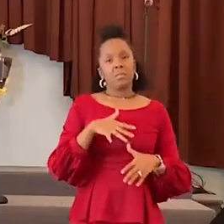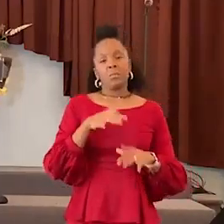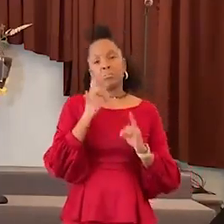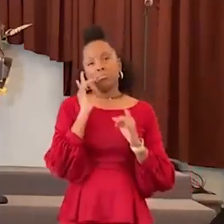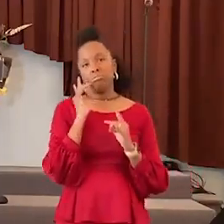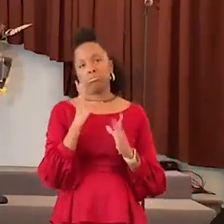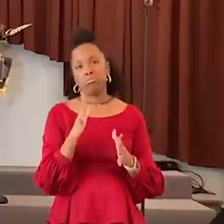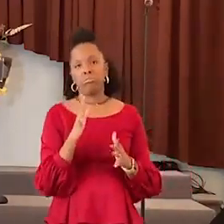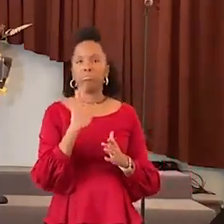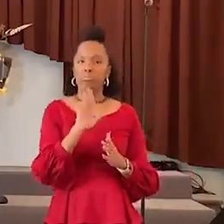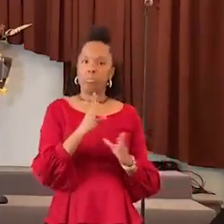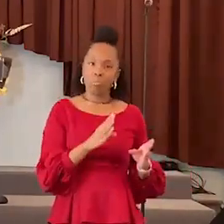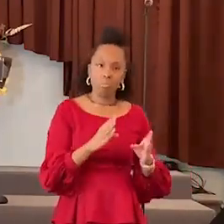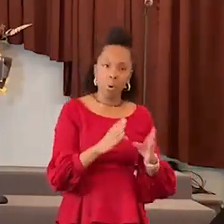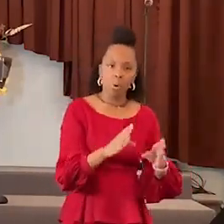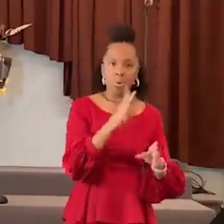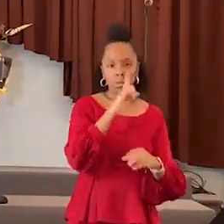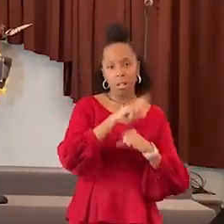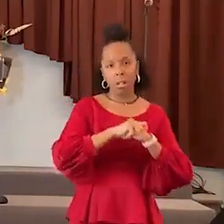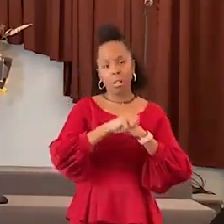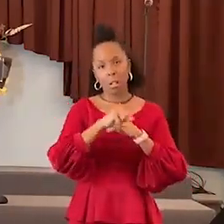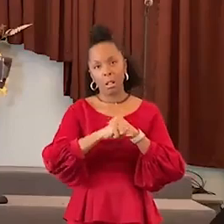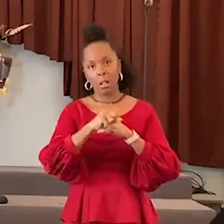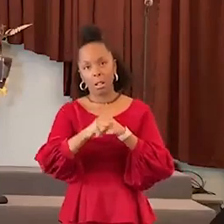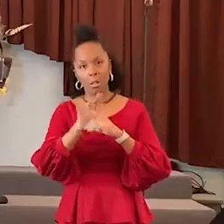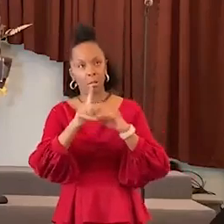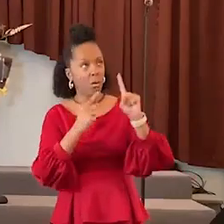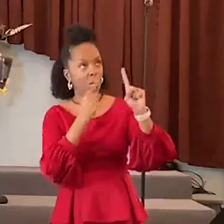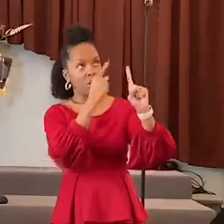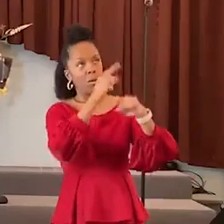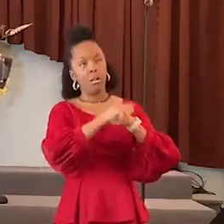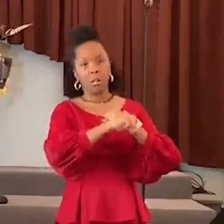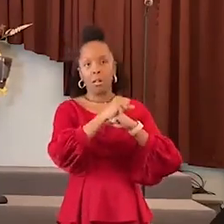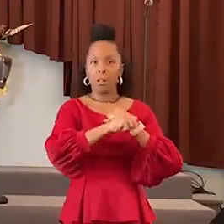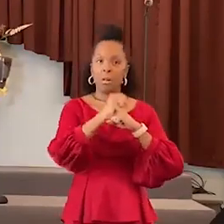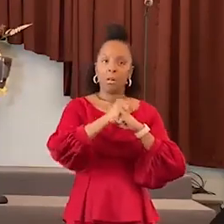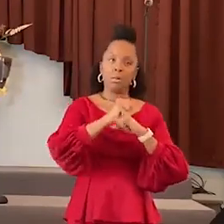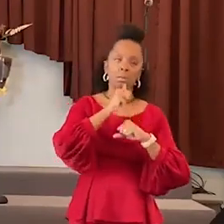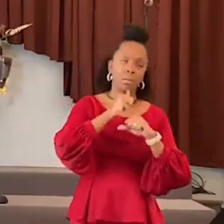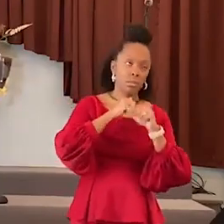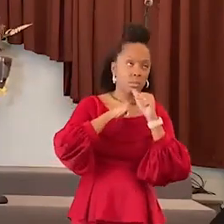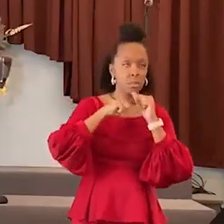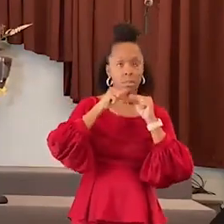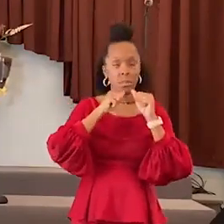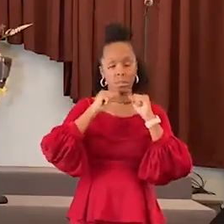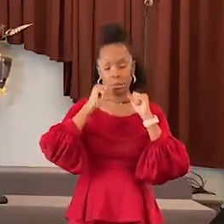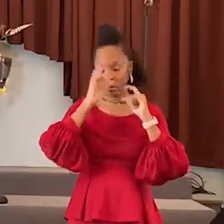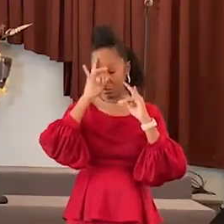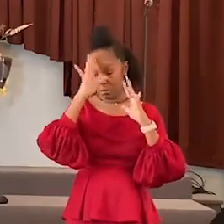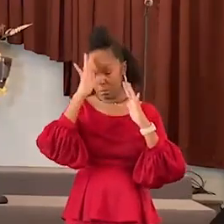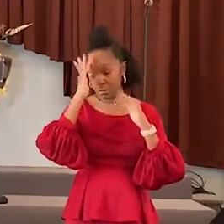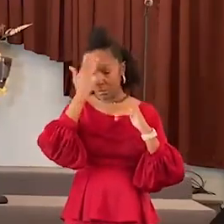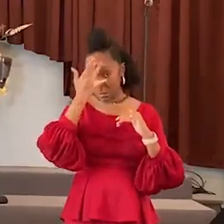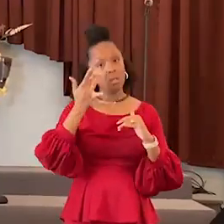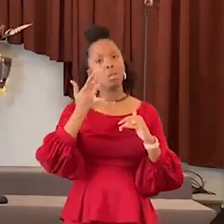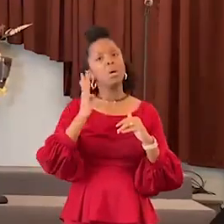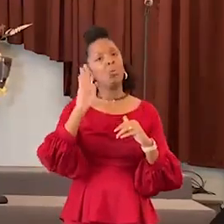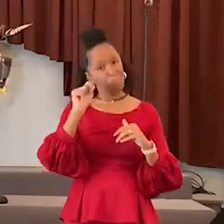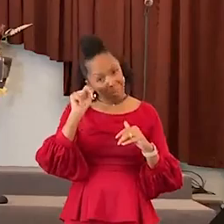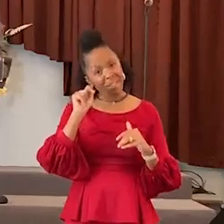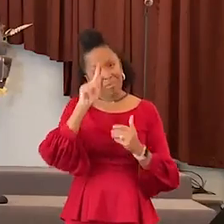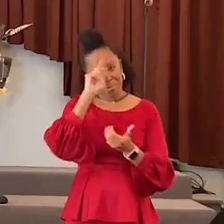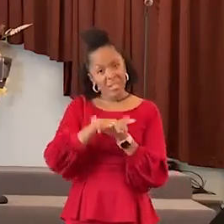it's taking forever. But I'm going to tell somebody, you're almost there. Do I have somebody? I'm here. I can believe God by faith, and I'm almost